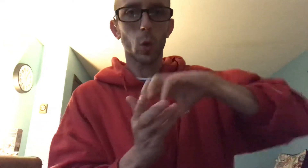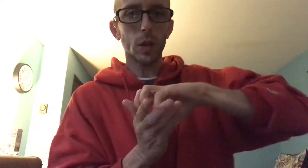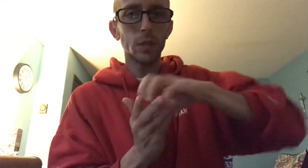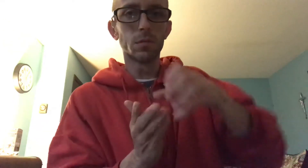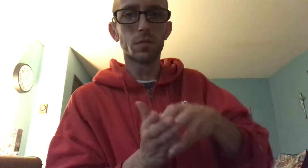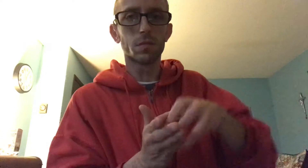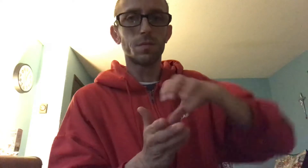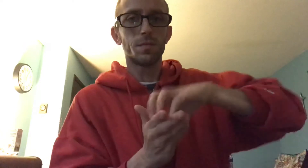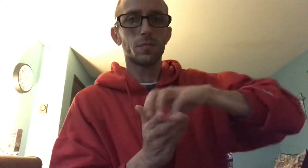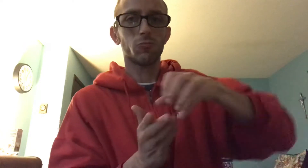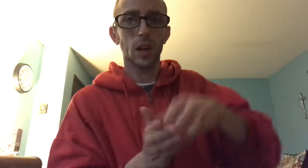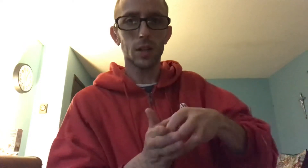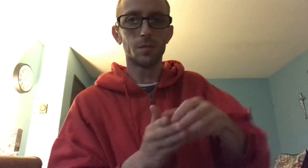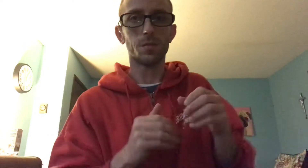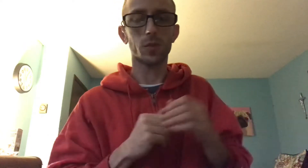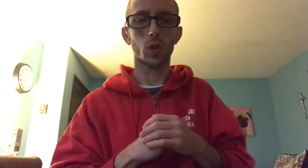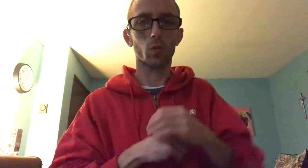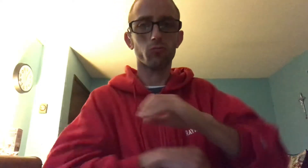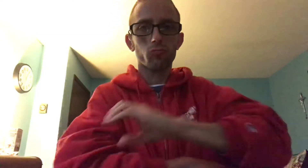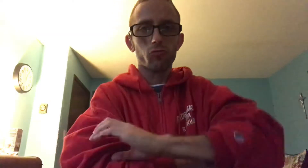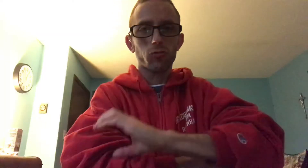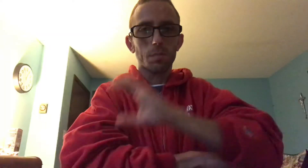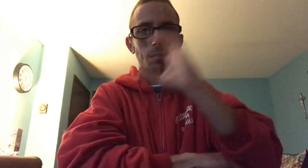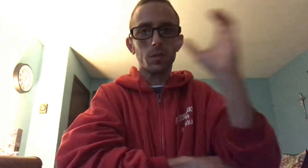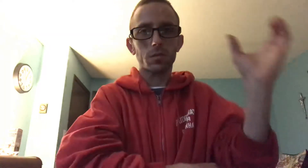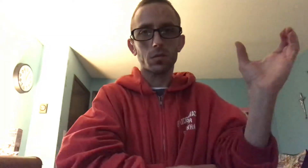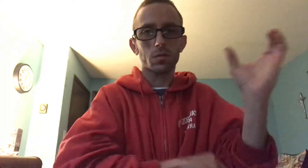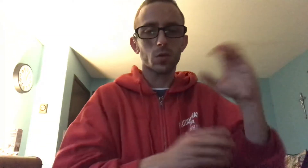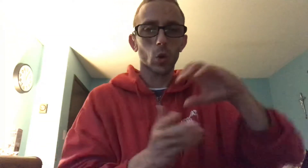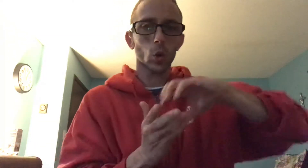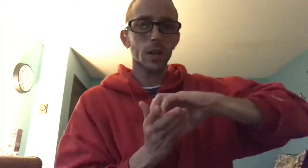cookies, right, Christmas cookies,